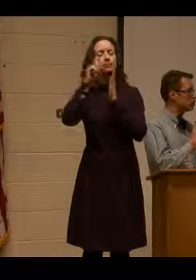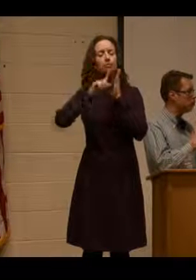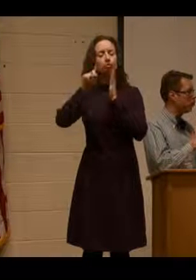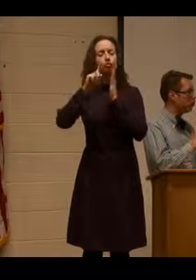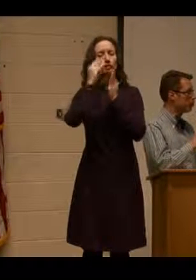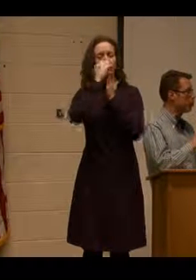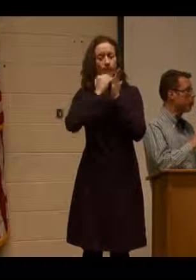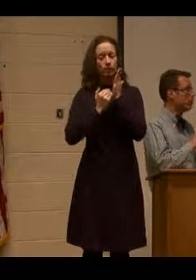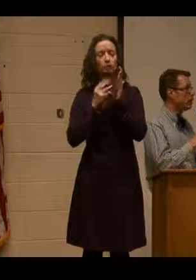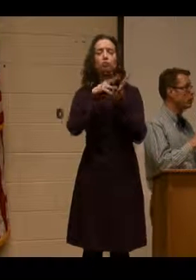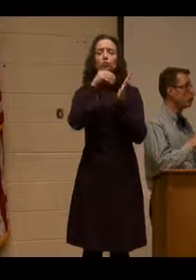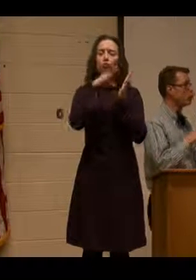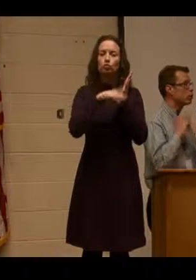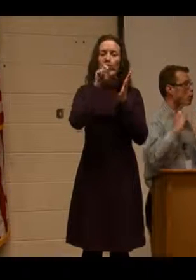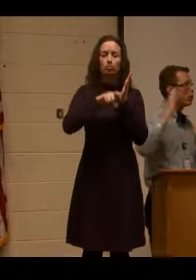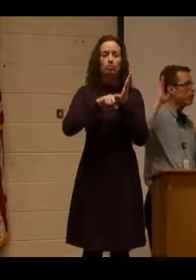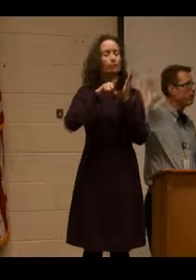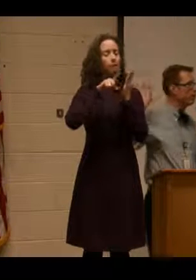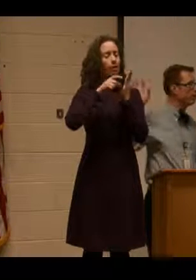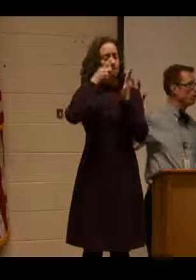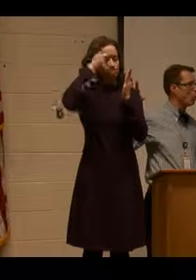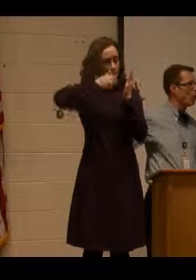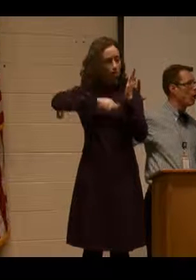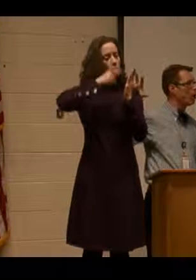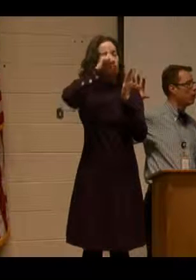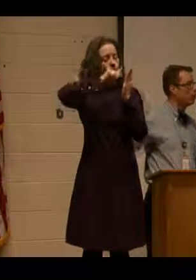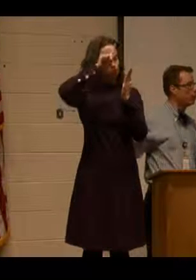to qualify for our on-campus